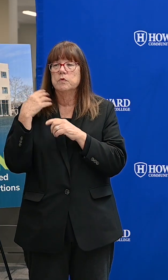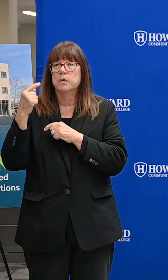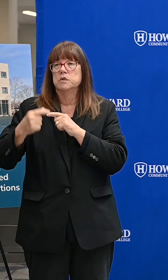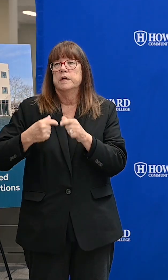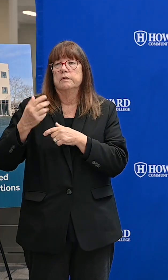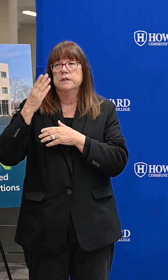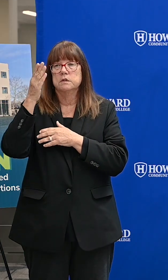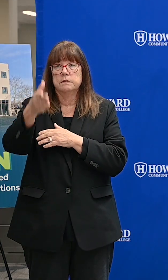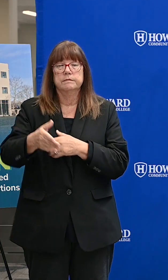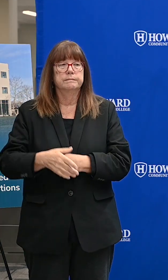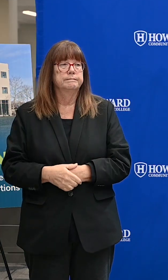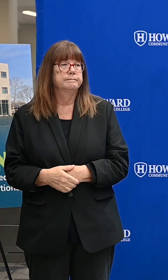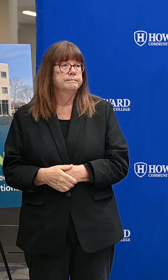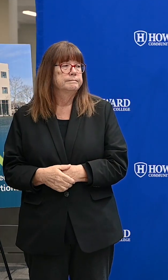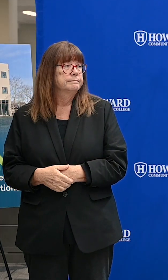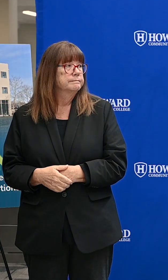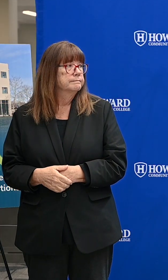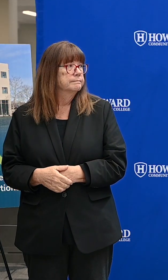to come.